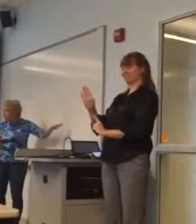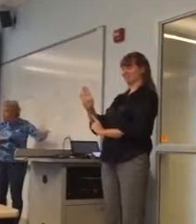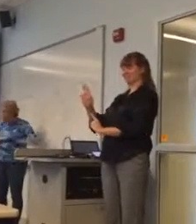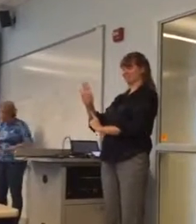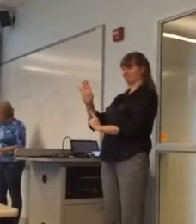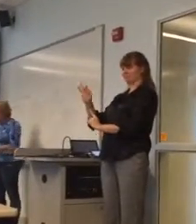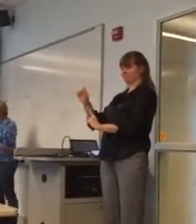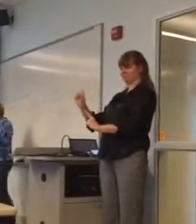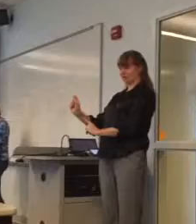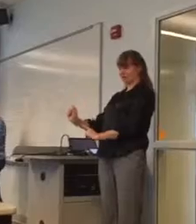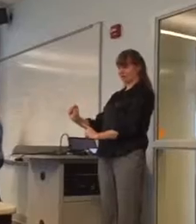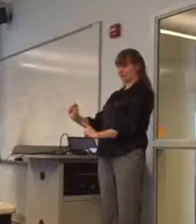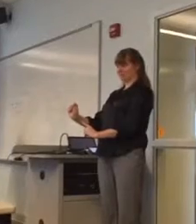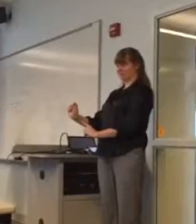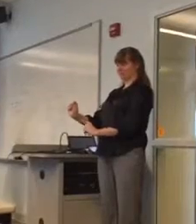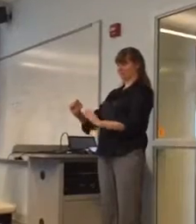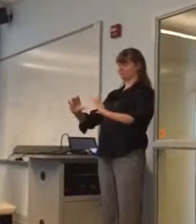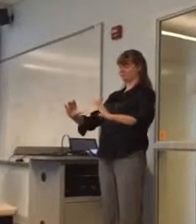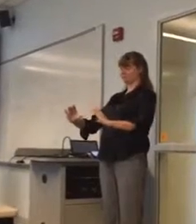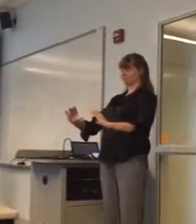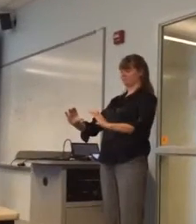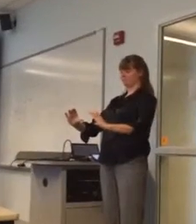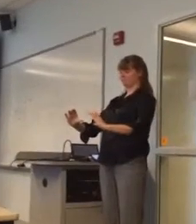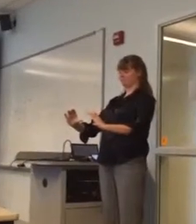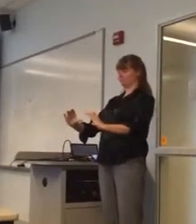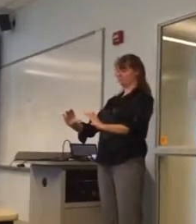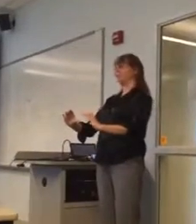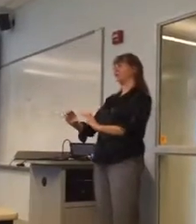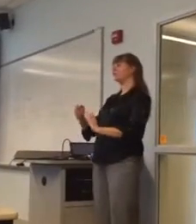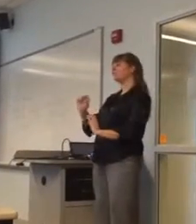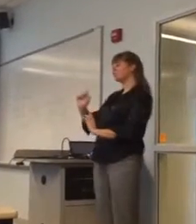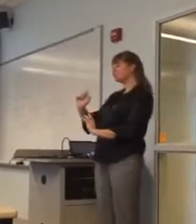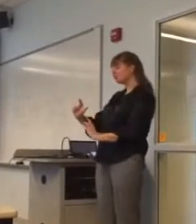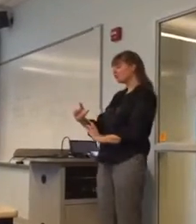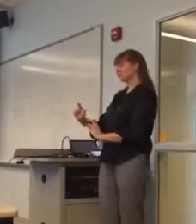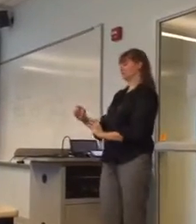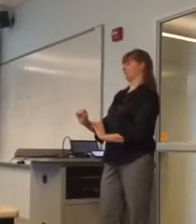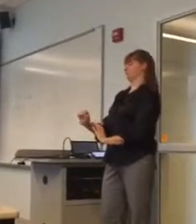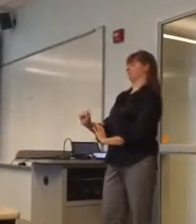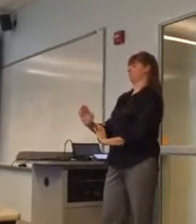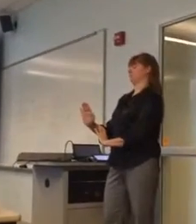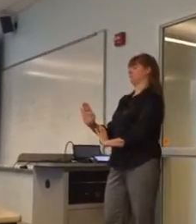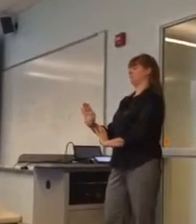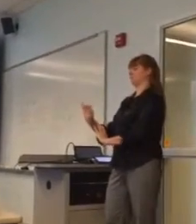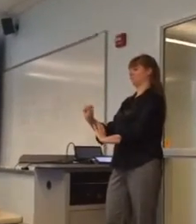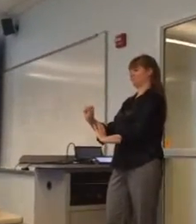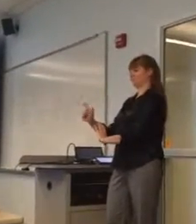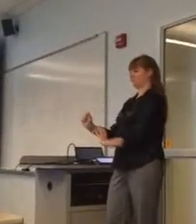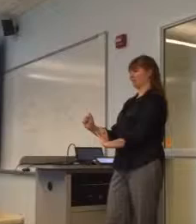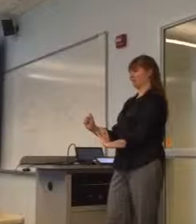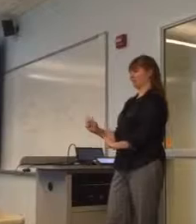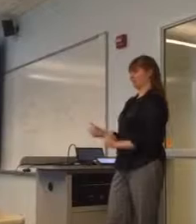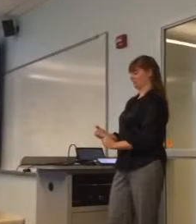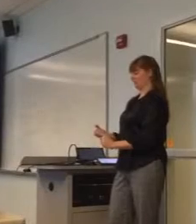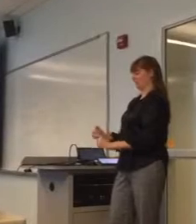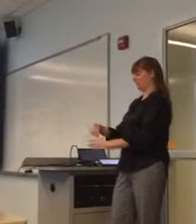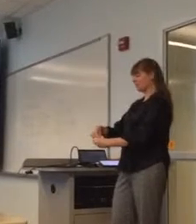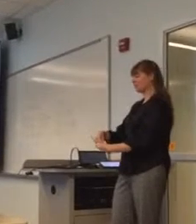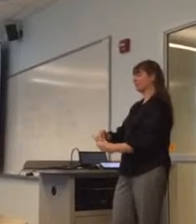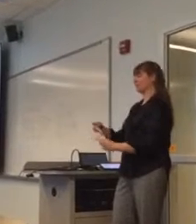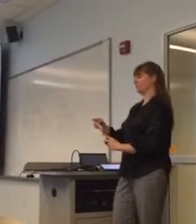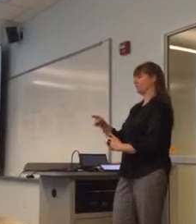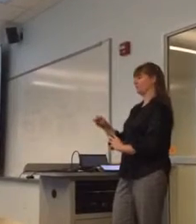set itself is a subset of itself. It's in the power set. Okay, 2